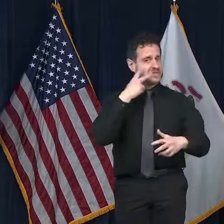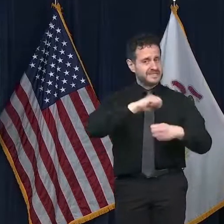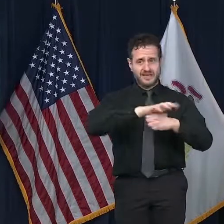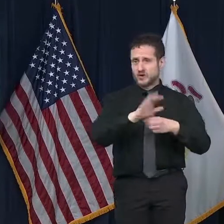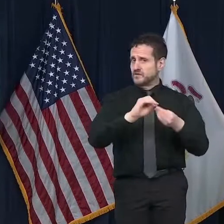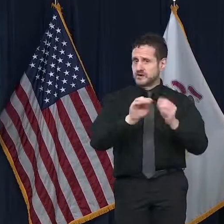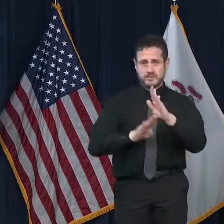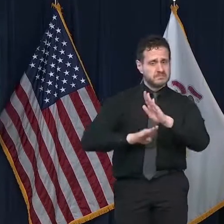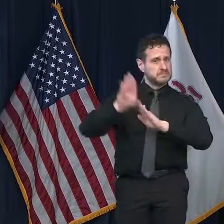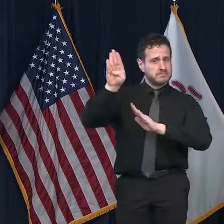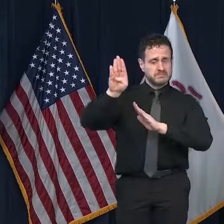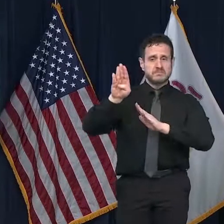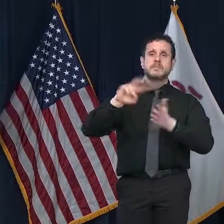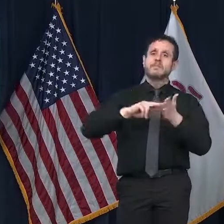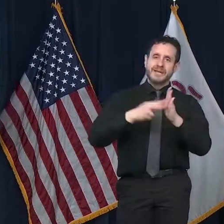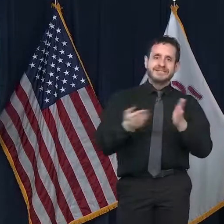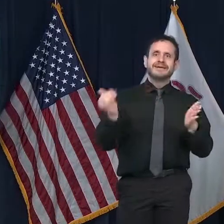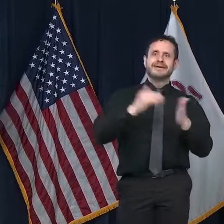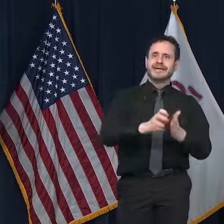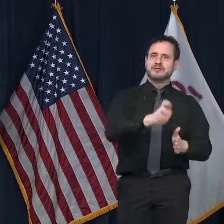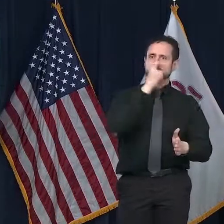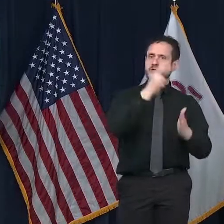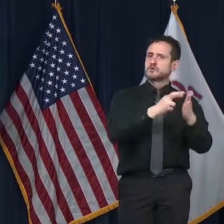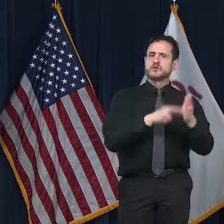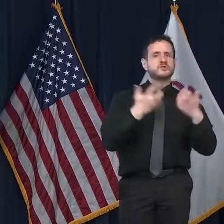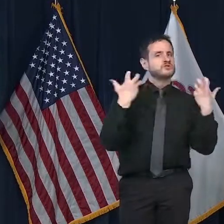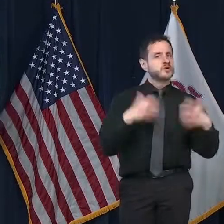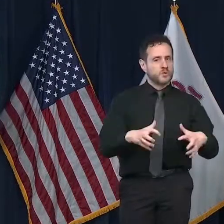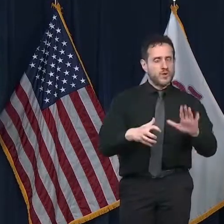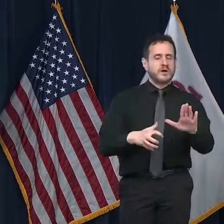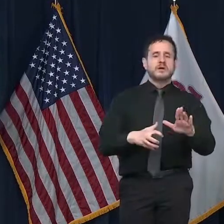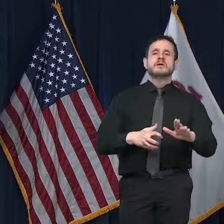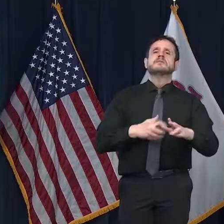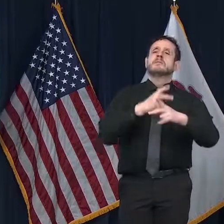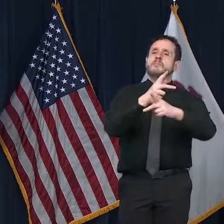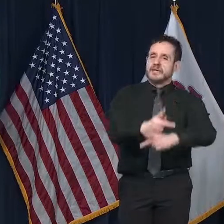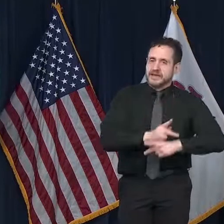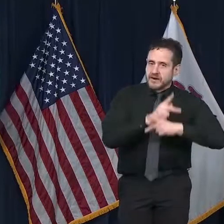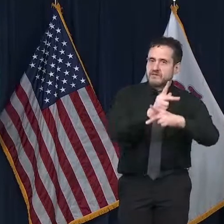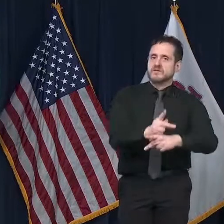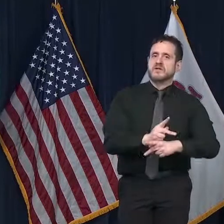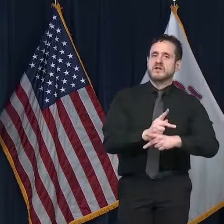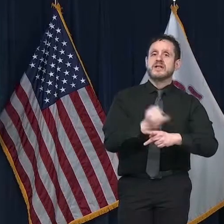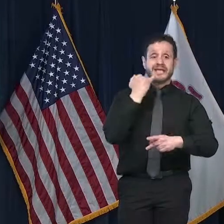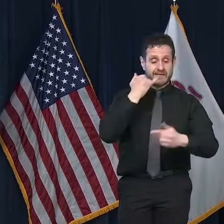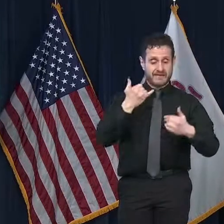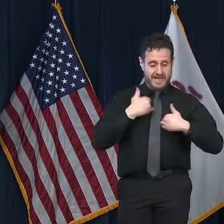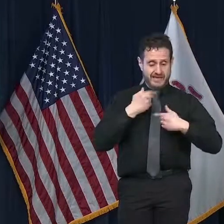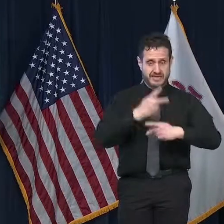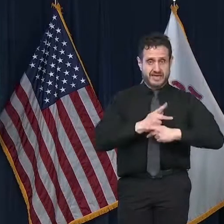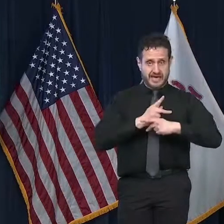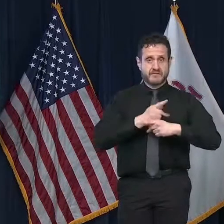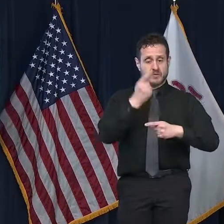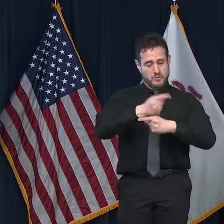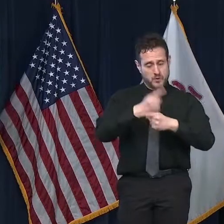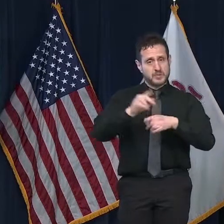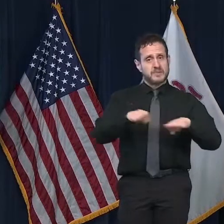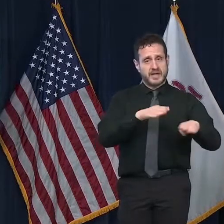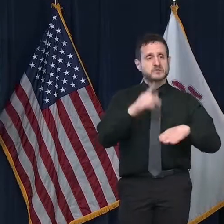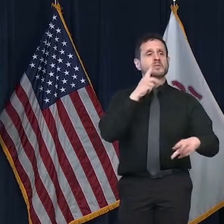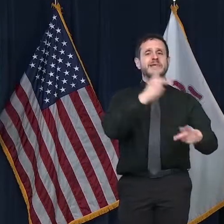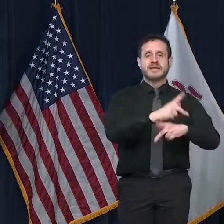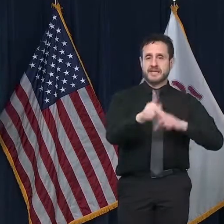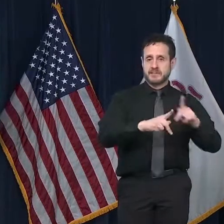let's not let our guard down. With cautious behavior, we can keep people healthy and power through these final months